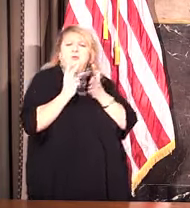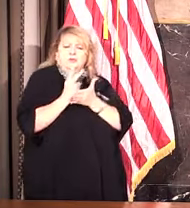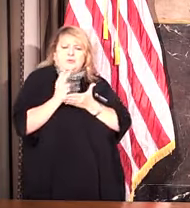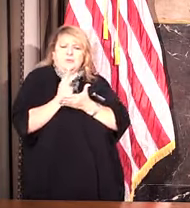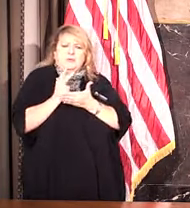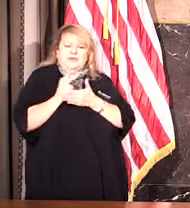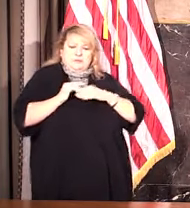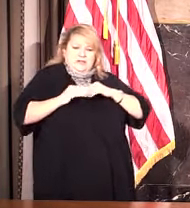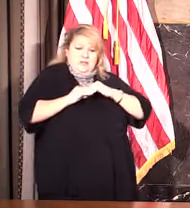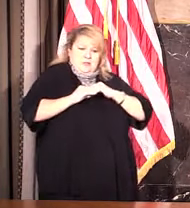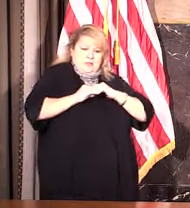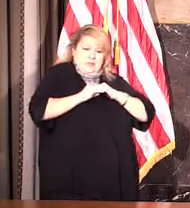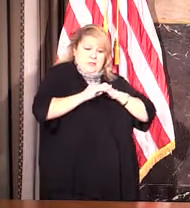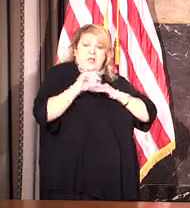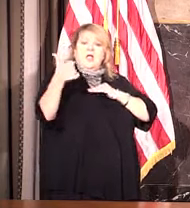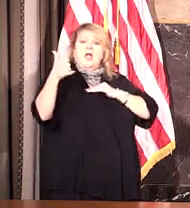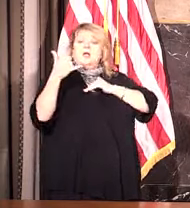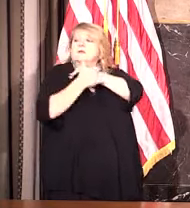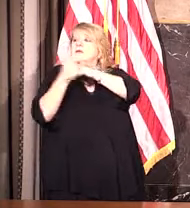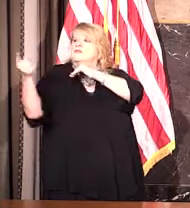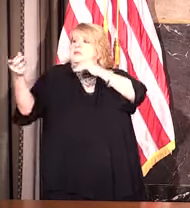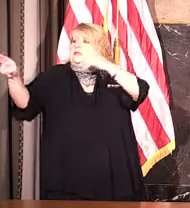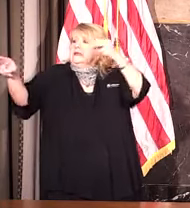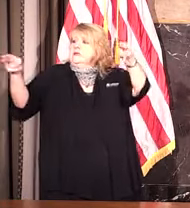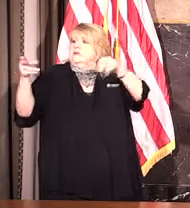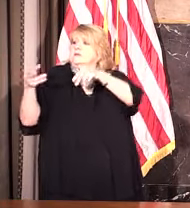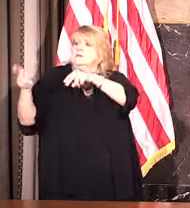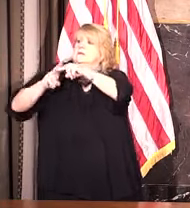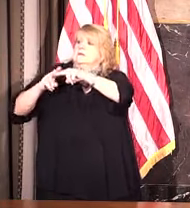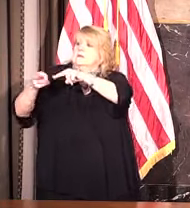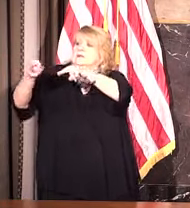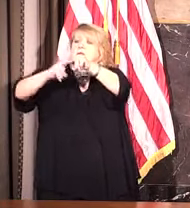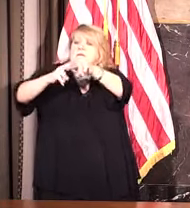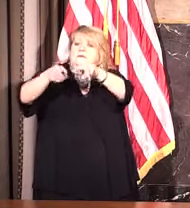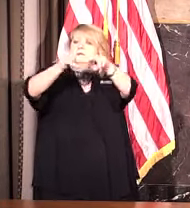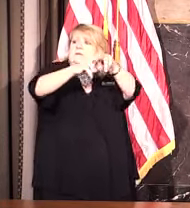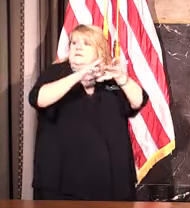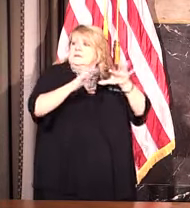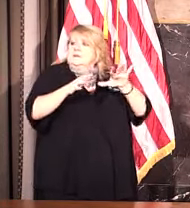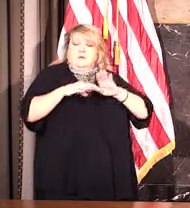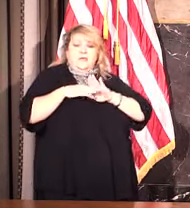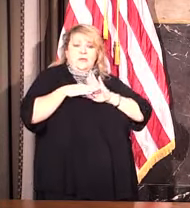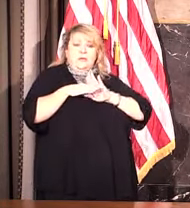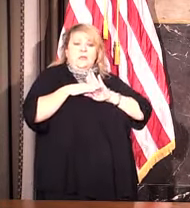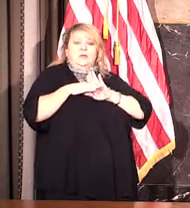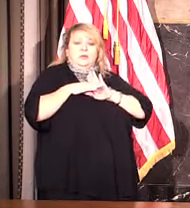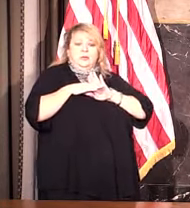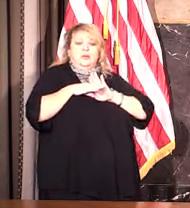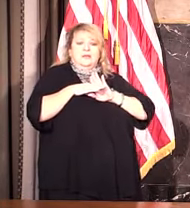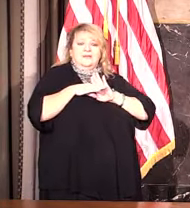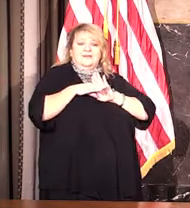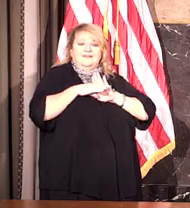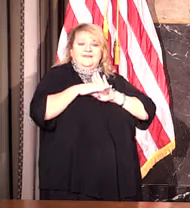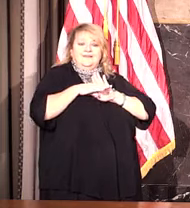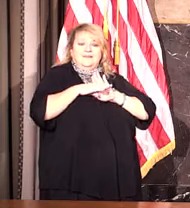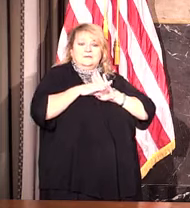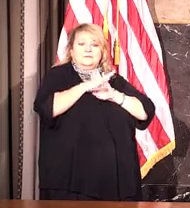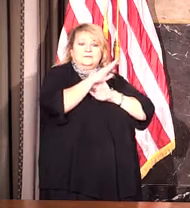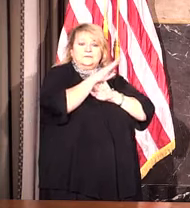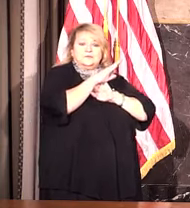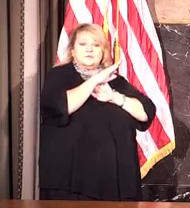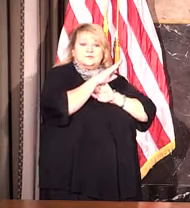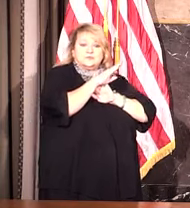steady while the rest of the country was experiencing increases. Luck has run out. This is our third surge. And so